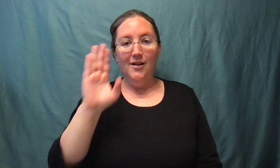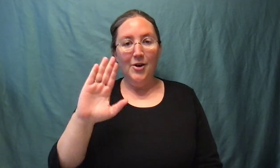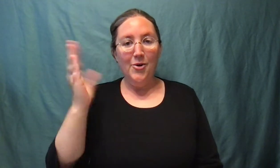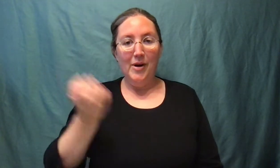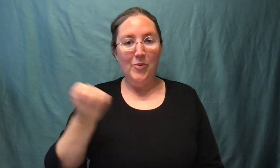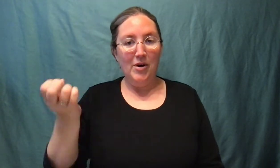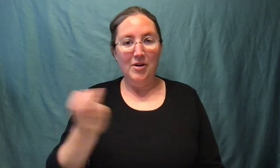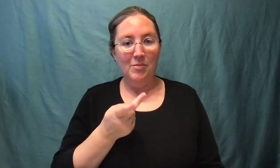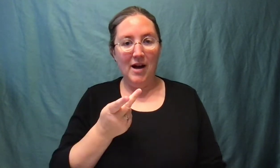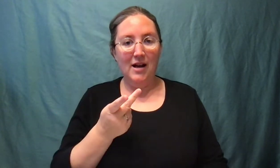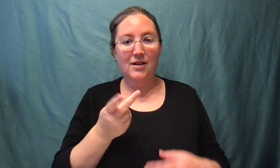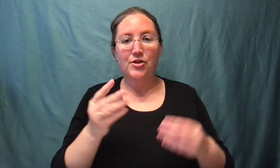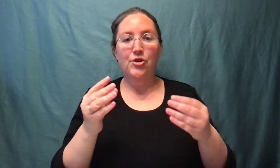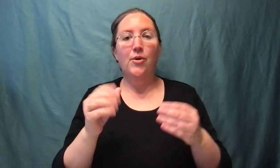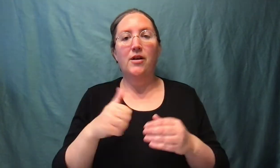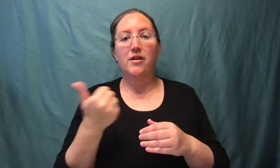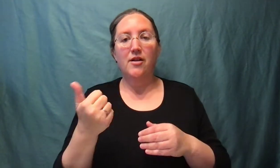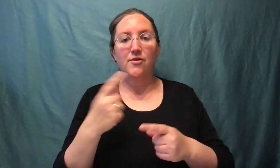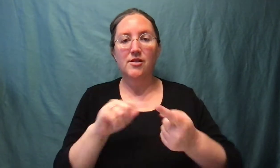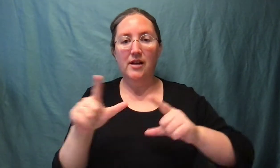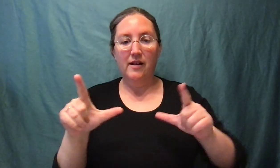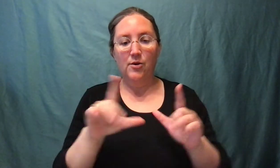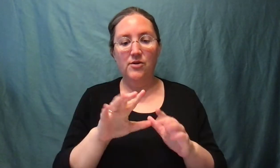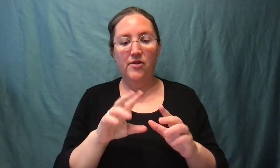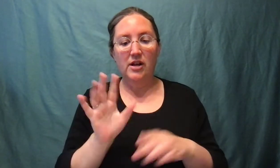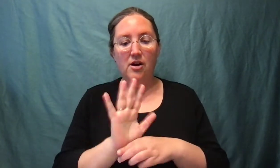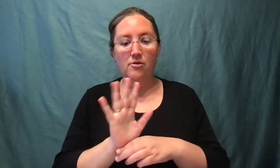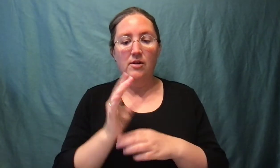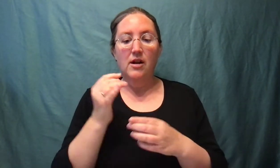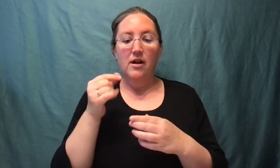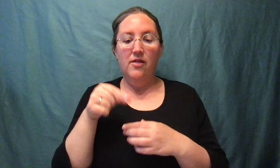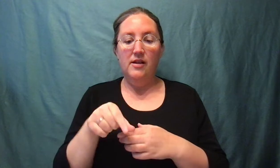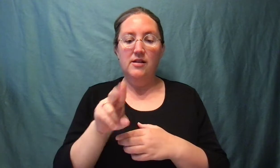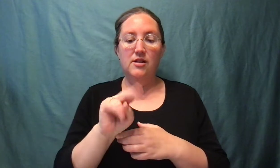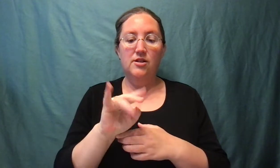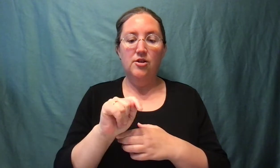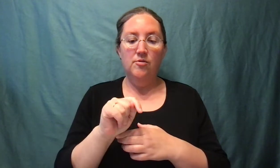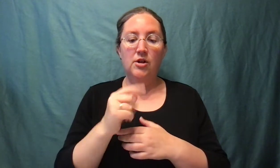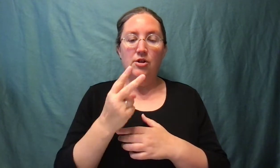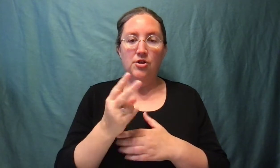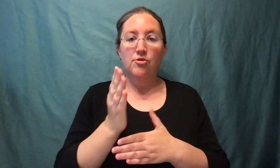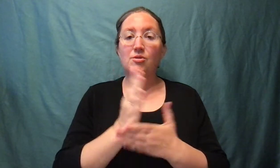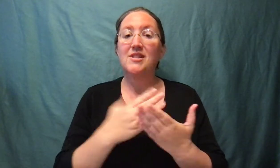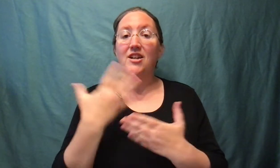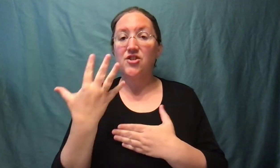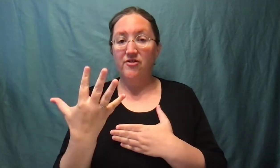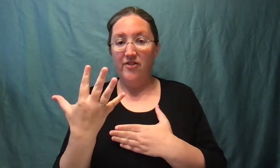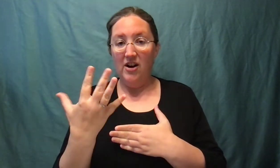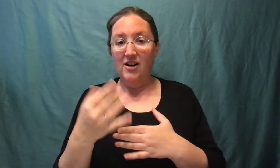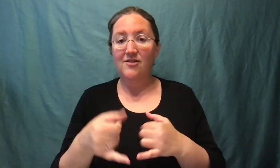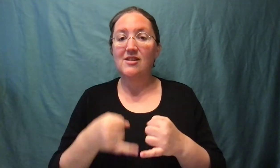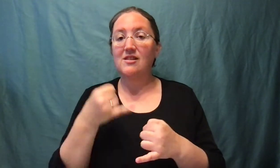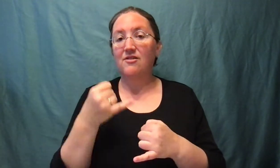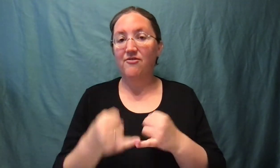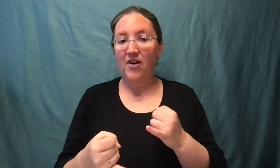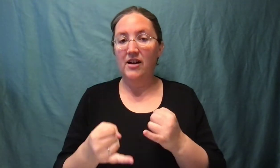Hello and welcome back to another sign language video. This is Unit 2, Section 5. This is the